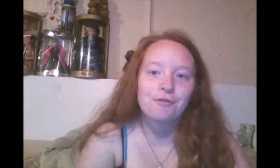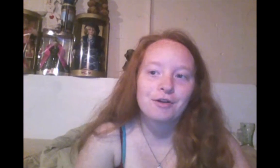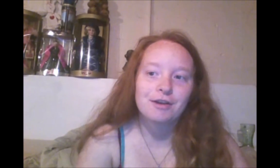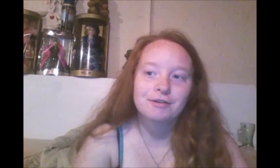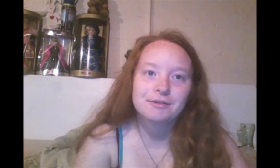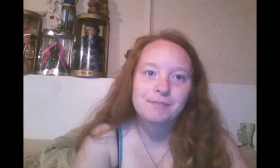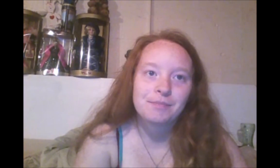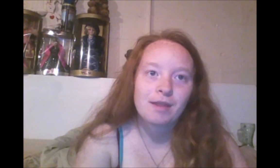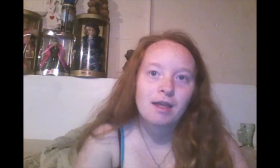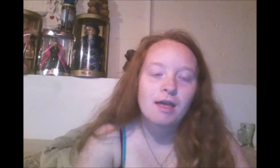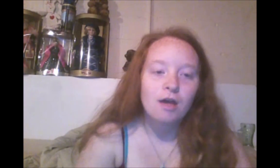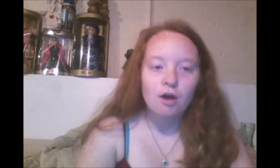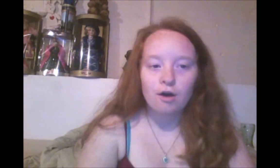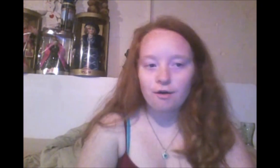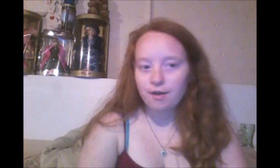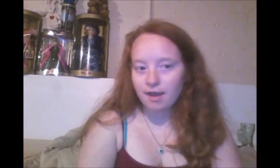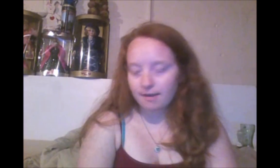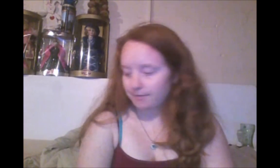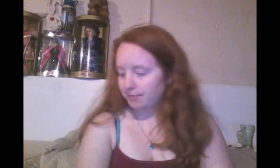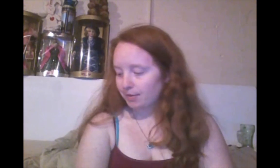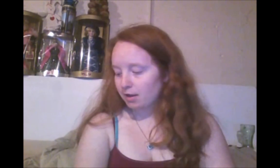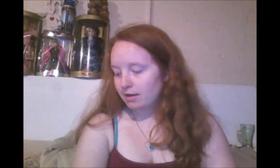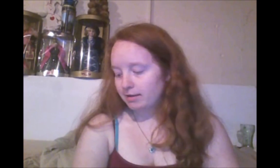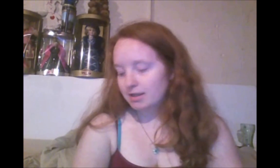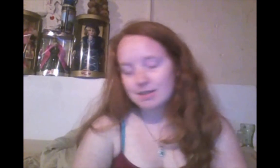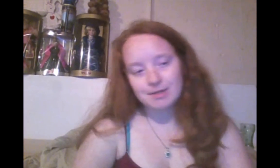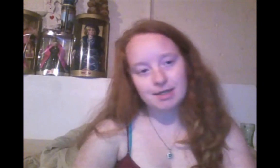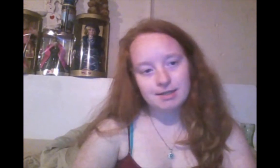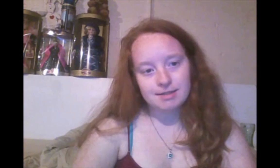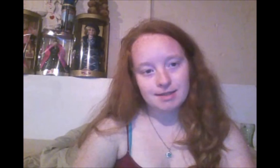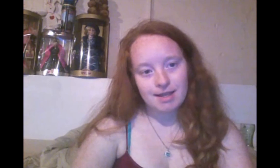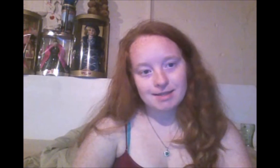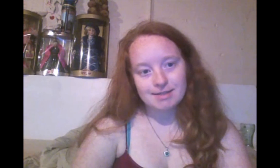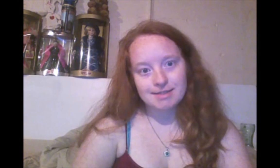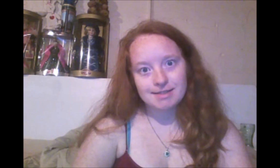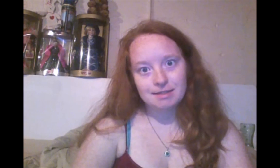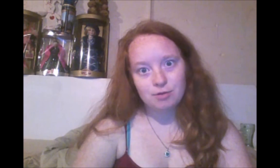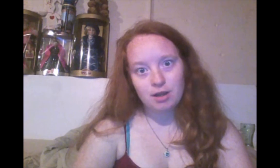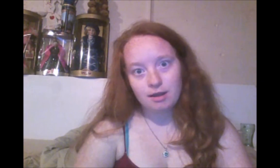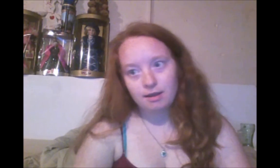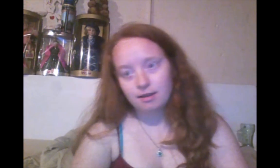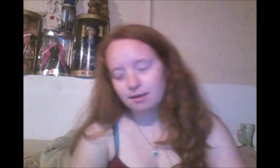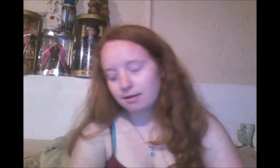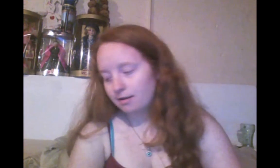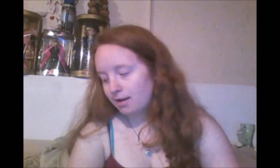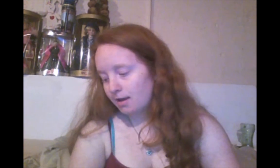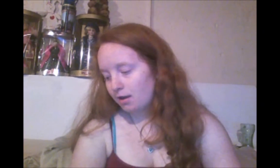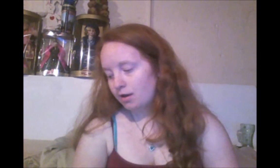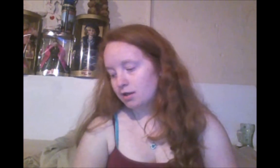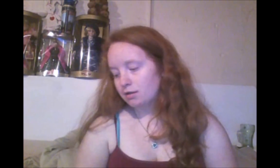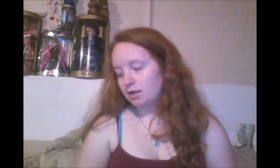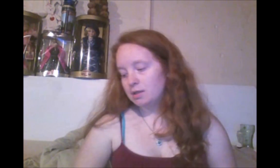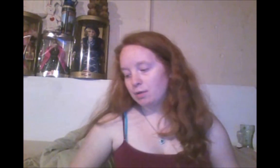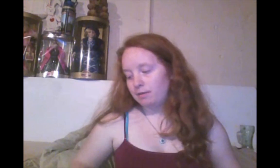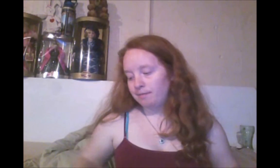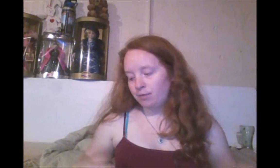you. Okay. This one is zebra. This one, you're going to